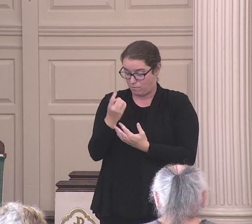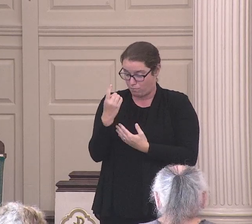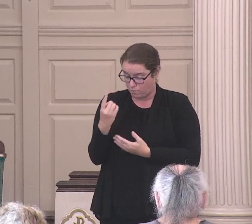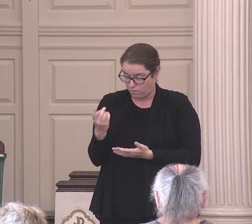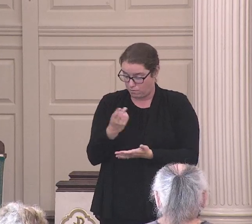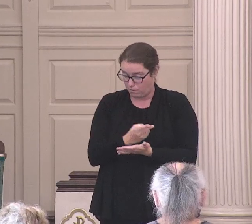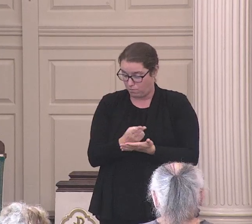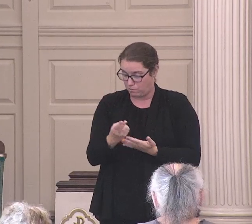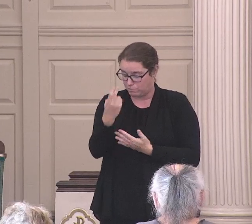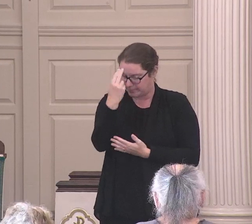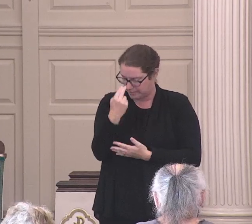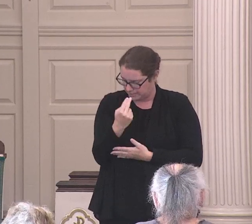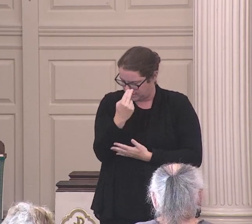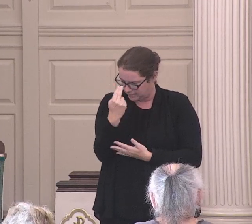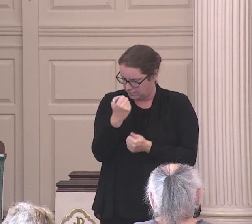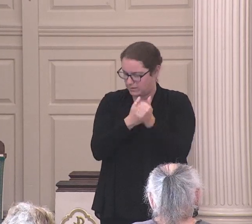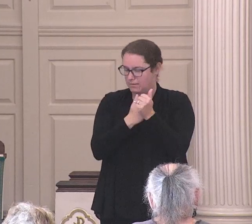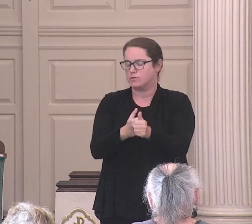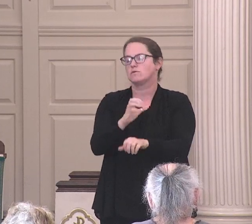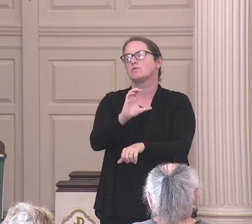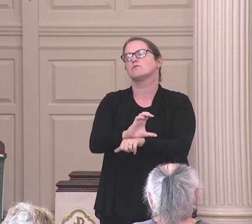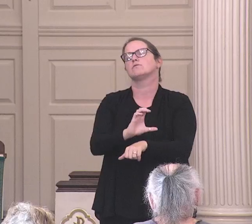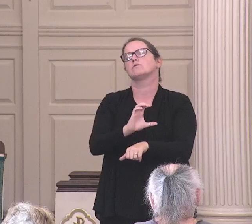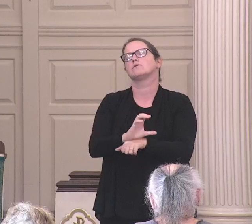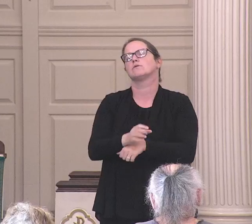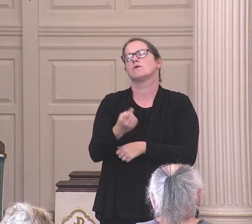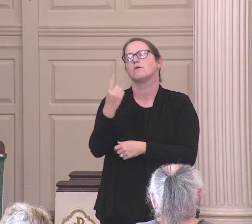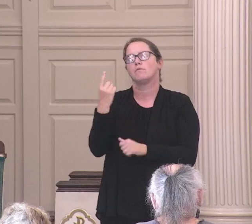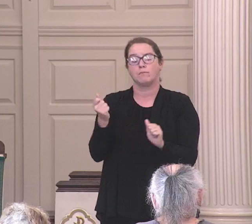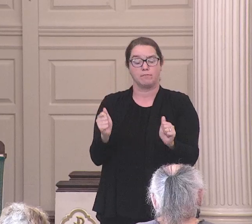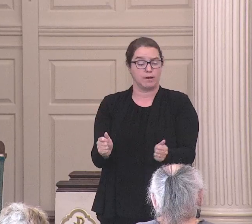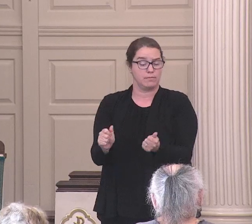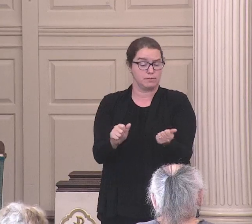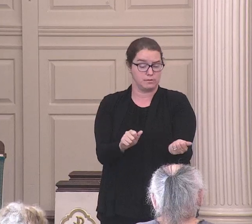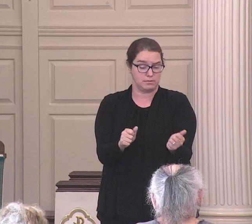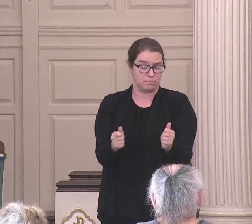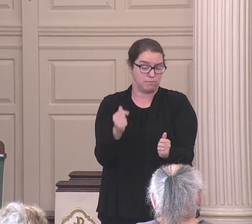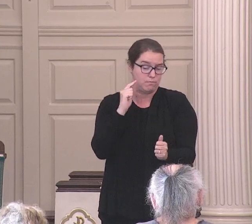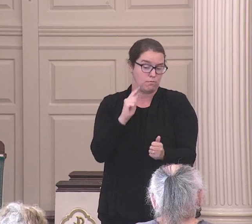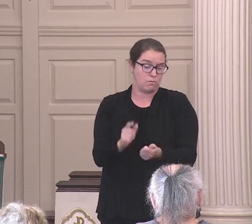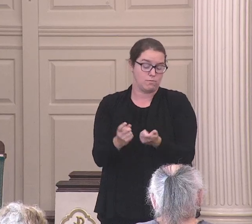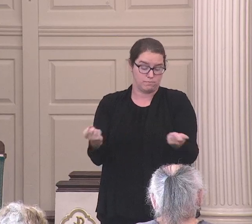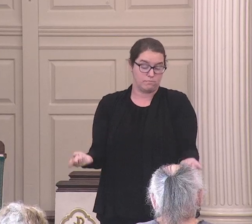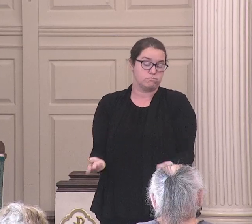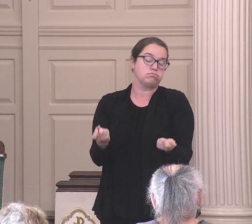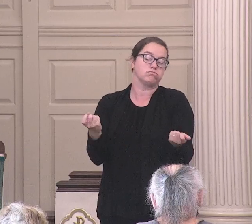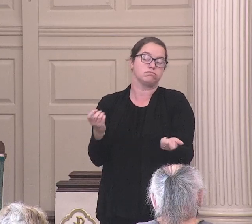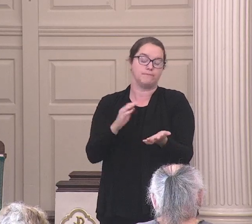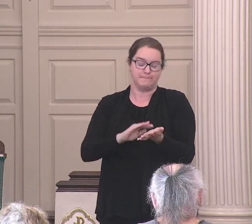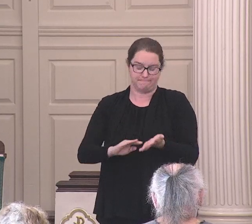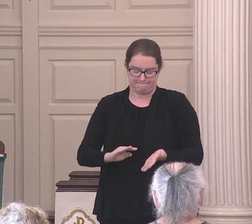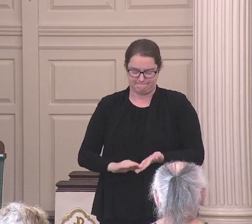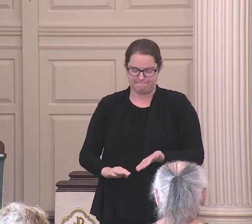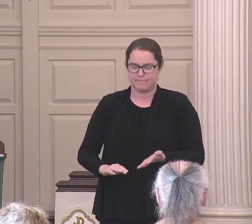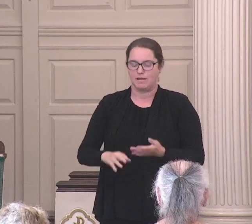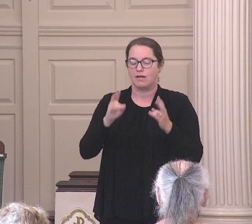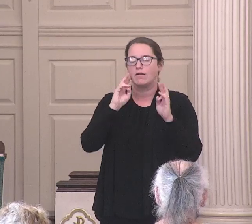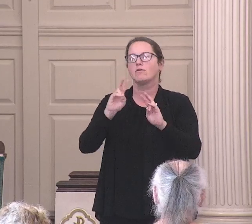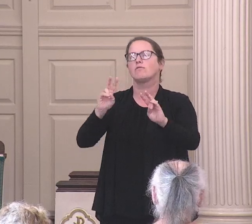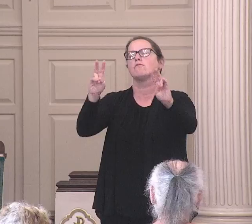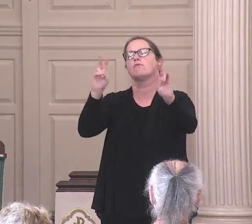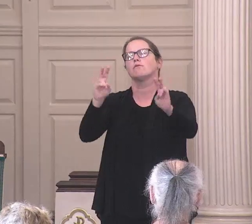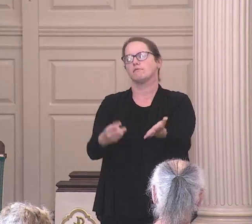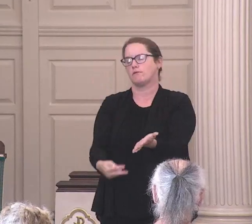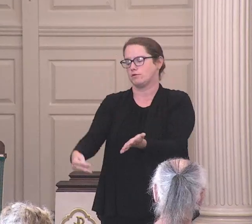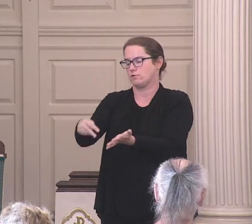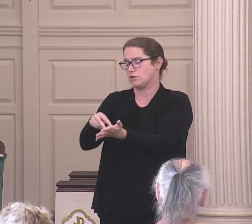Church. I confess one baptism for the forgiveness of sins, and I look forward to the resurrection of the dead.